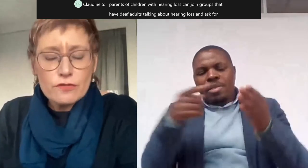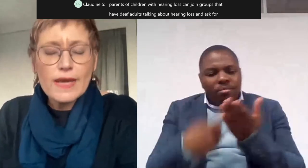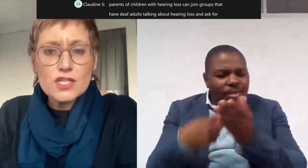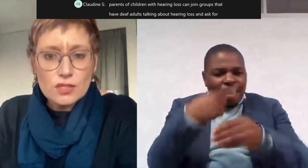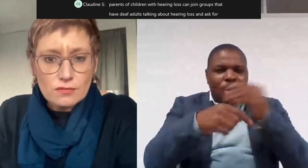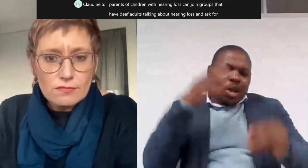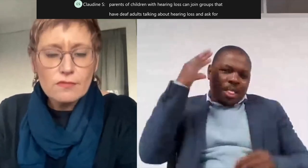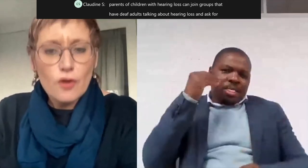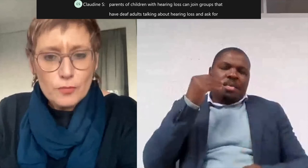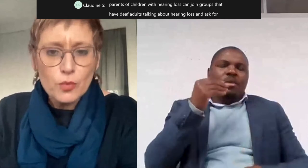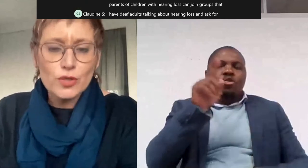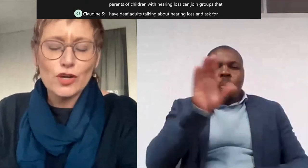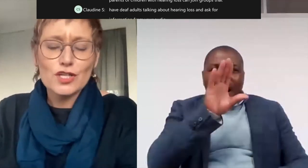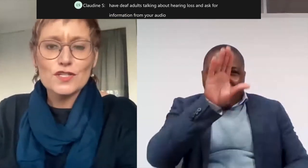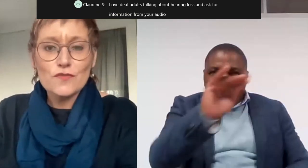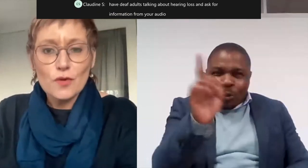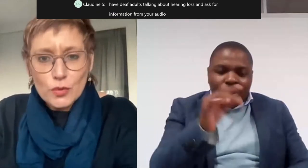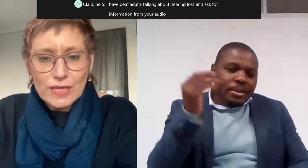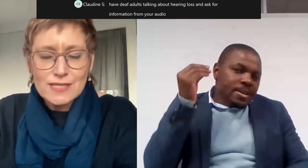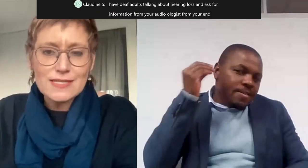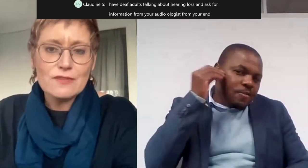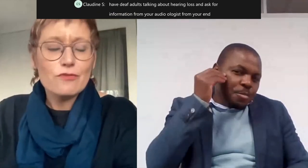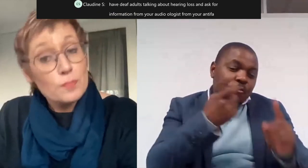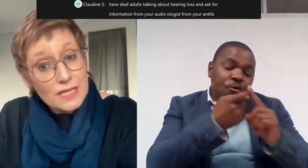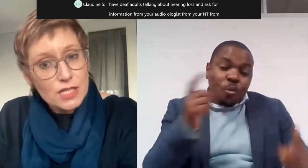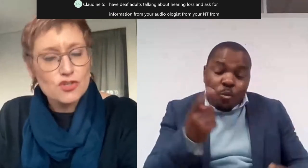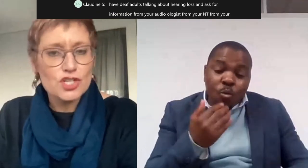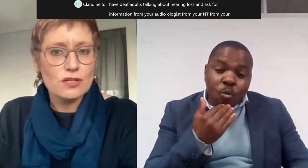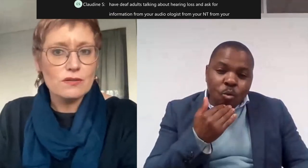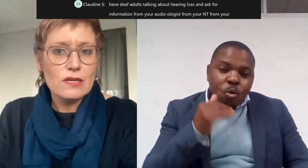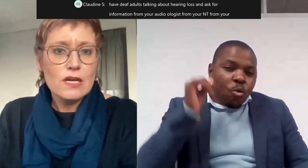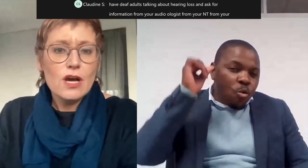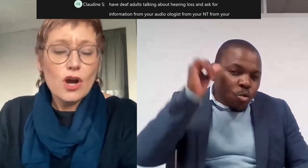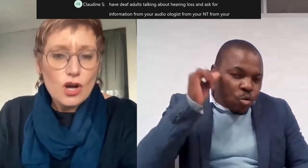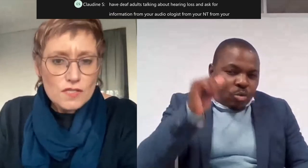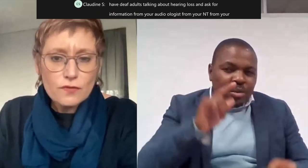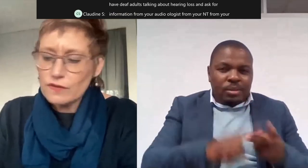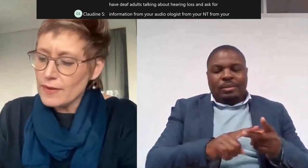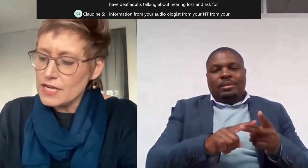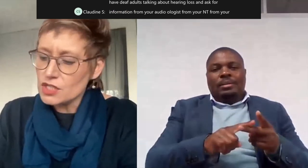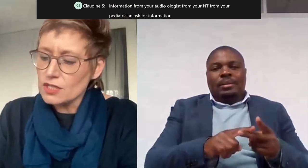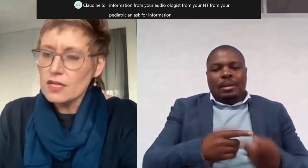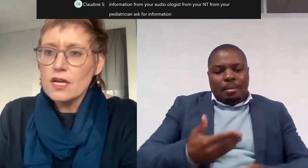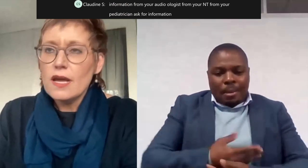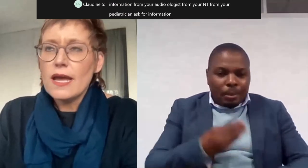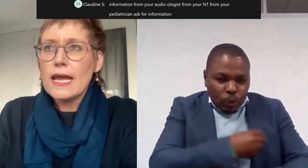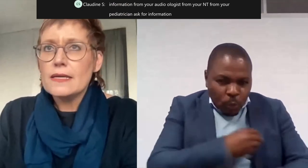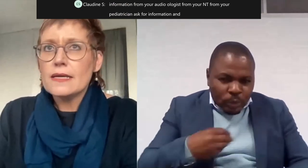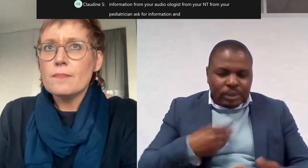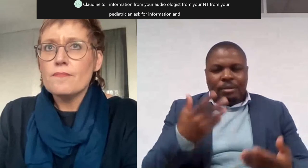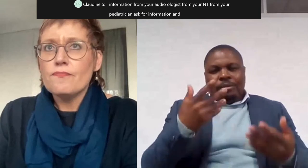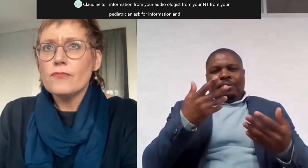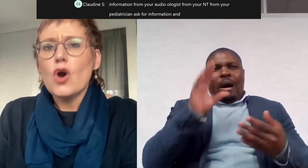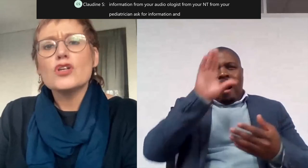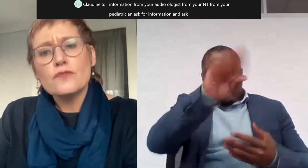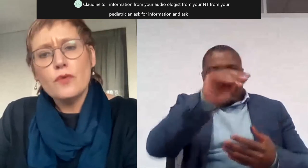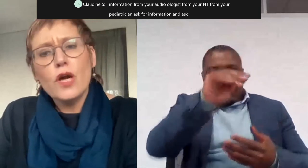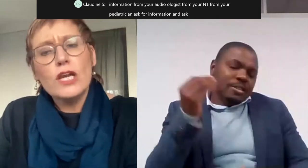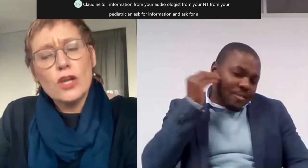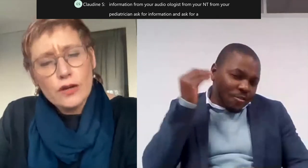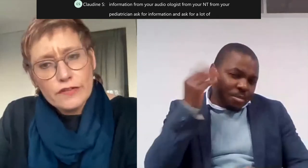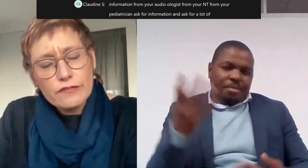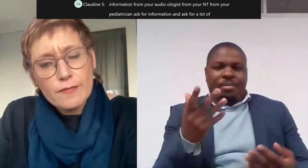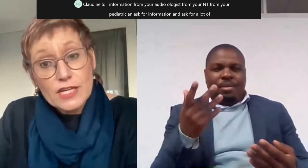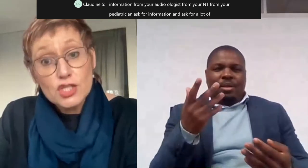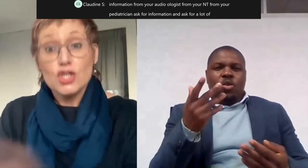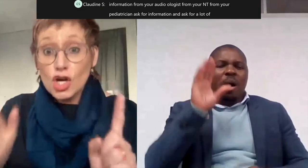ask for information from your audiologist, from your ENT, from your pediatrician. Ask for information and ask for